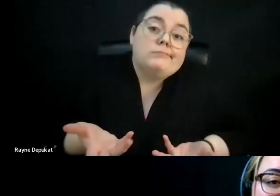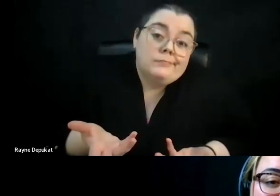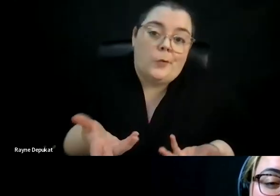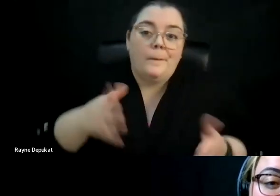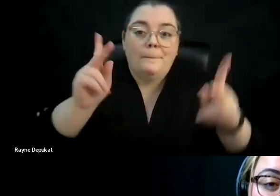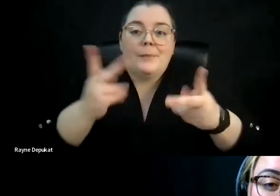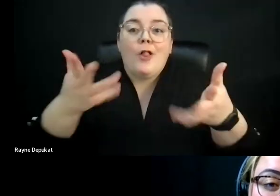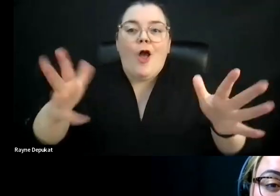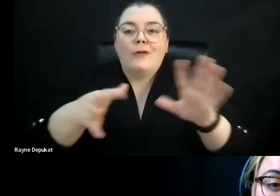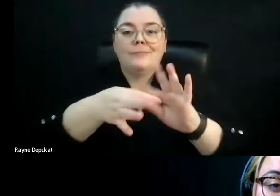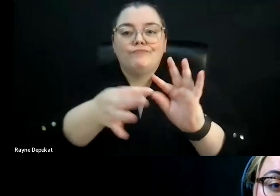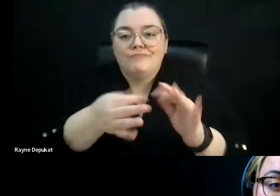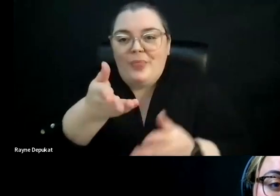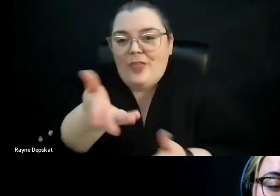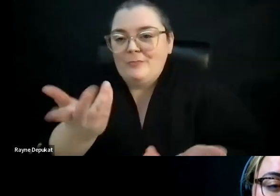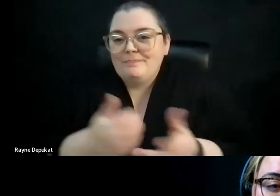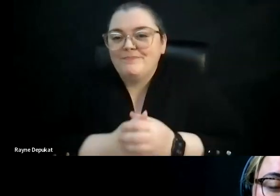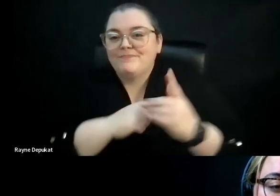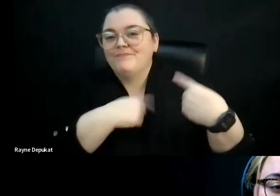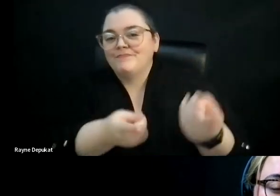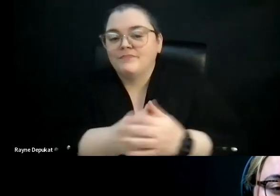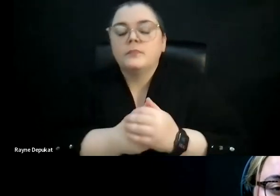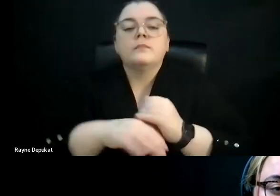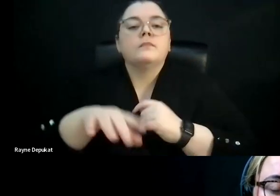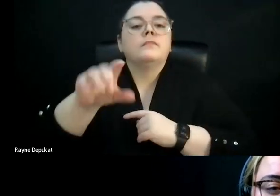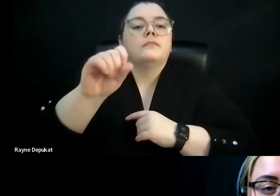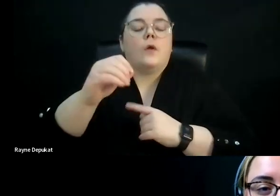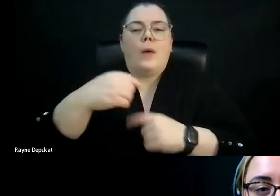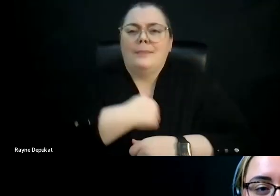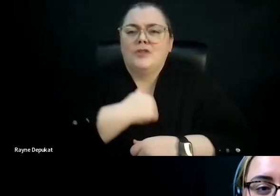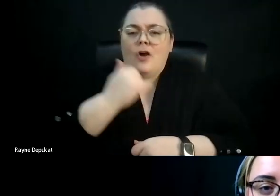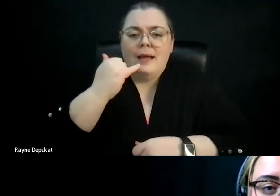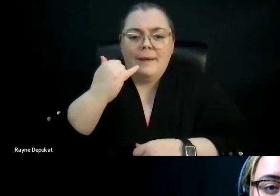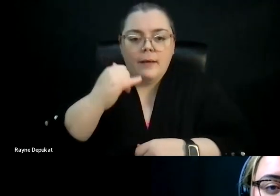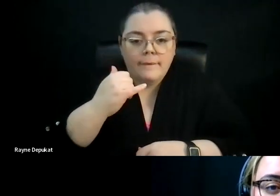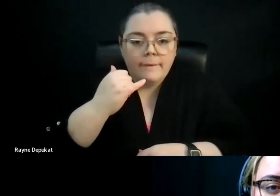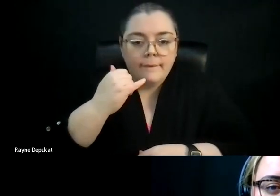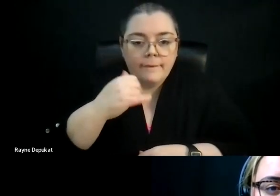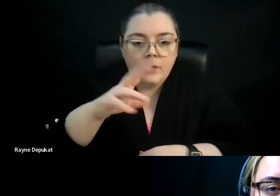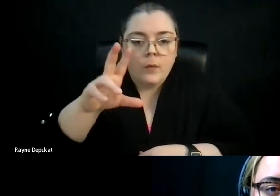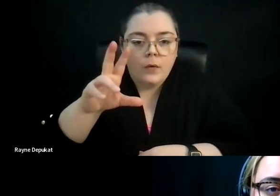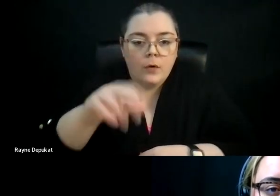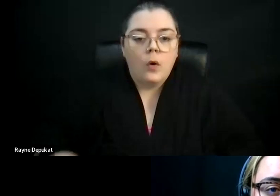Again, the chat is open. So people have made comments there in the chat throughout this meeting. I'm sorry.